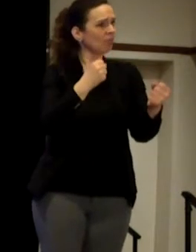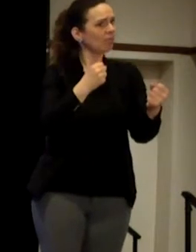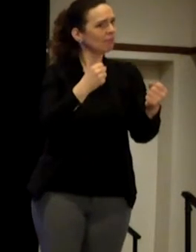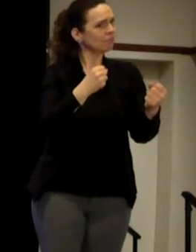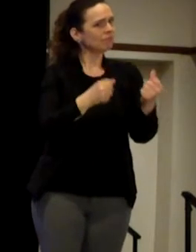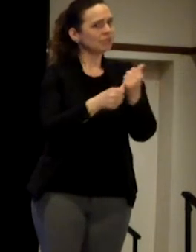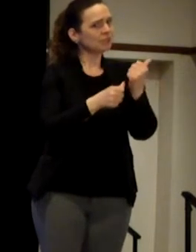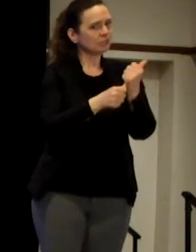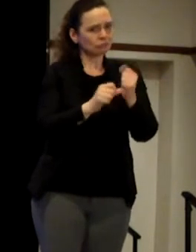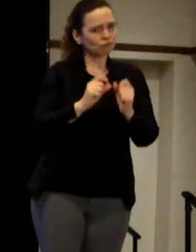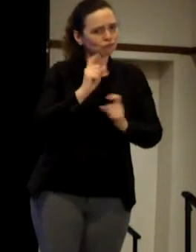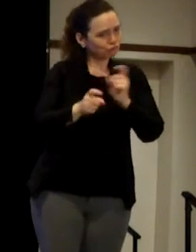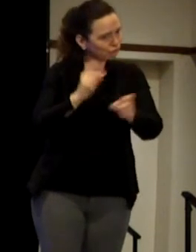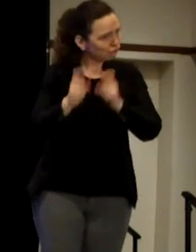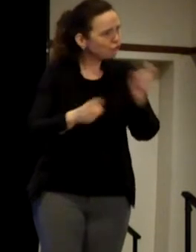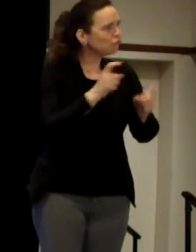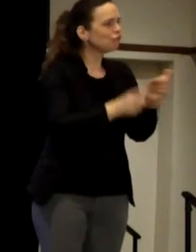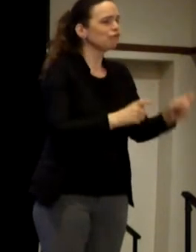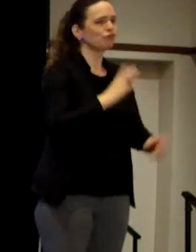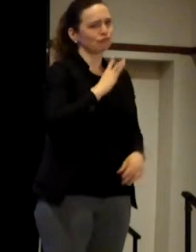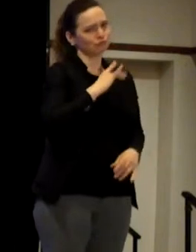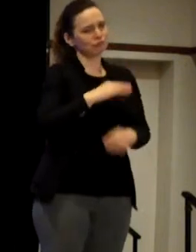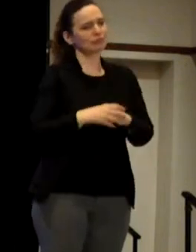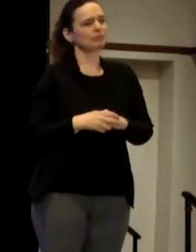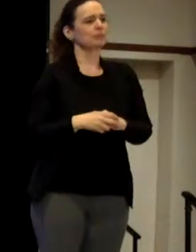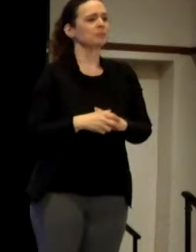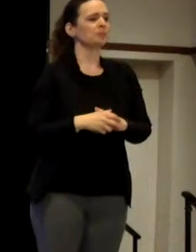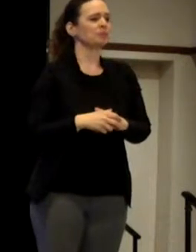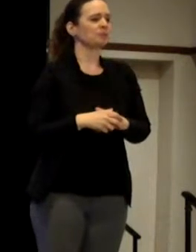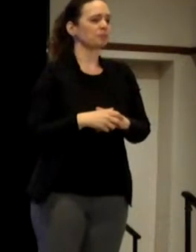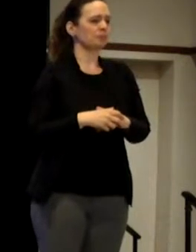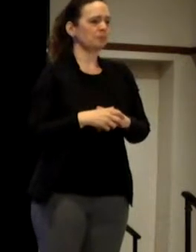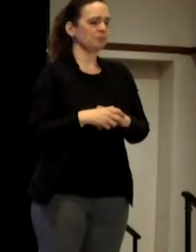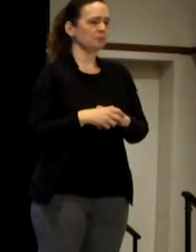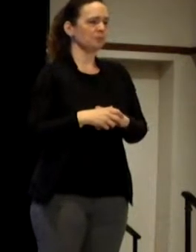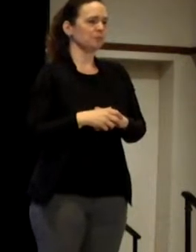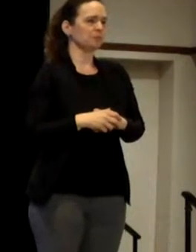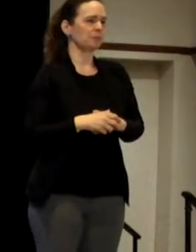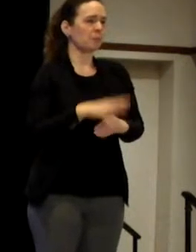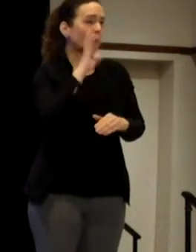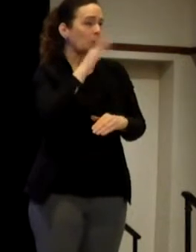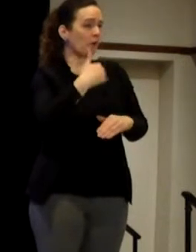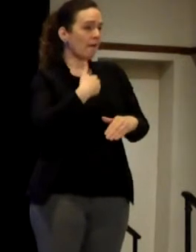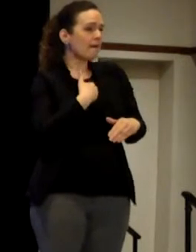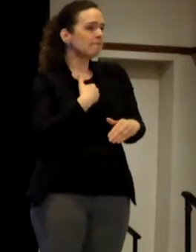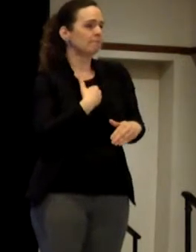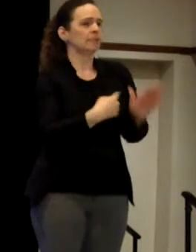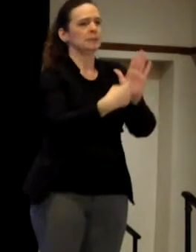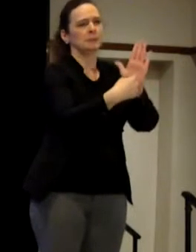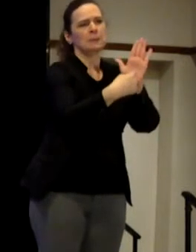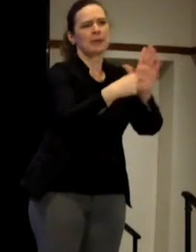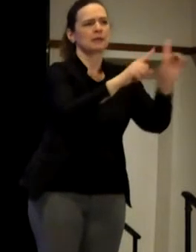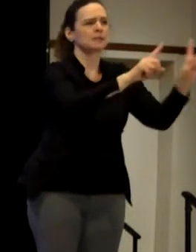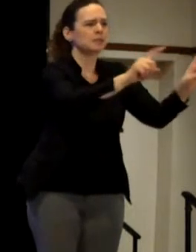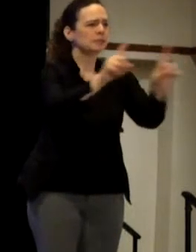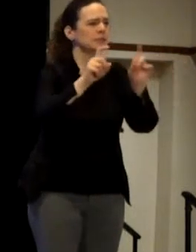Symptomatic testing, as a reminder, any symptoms, you need to get a test. And if you have symptoms, you need to get a PCR